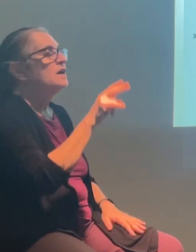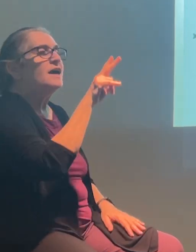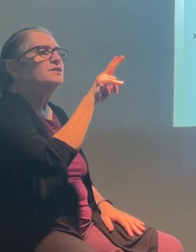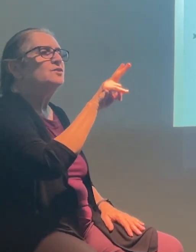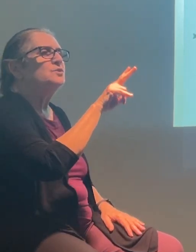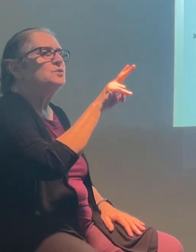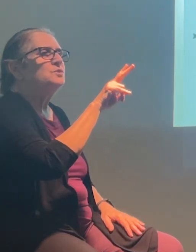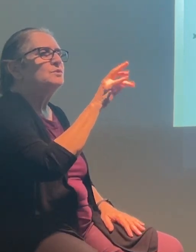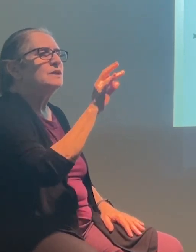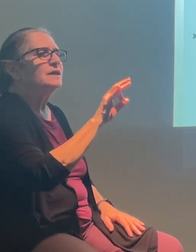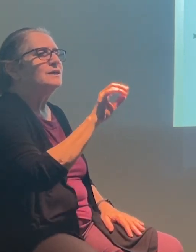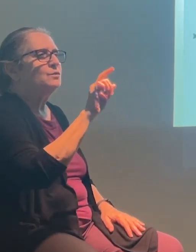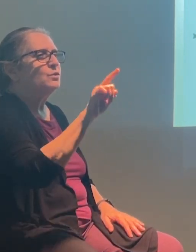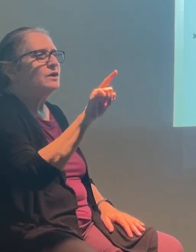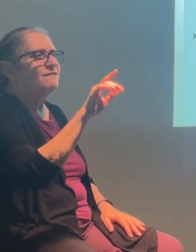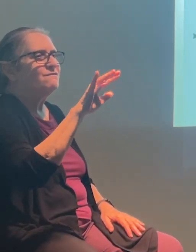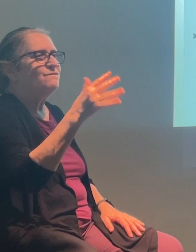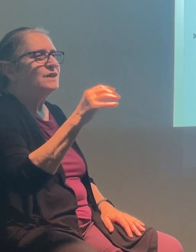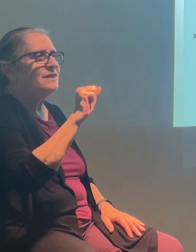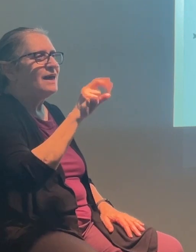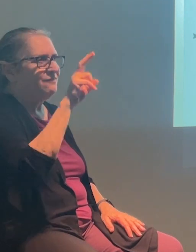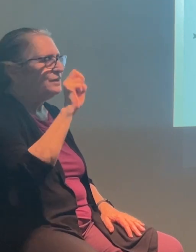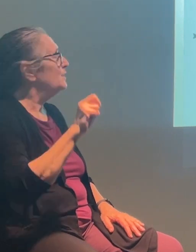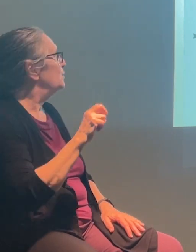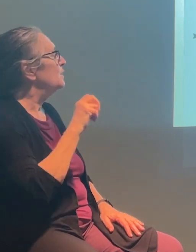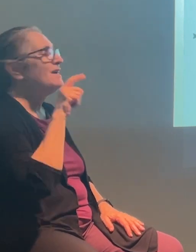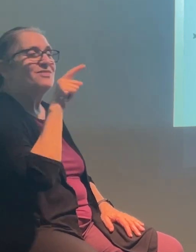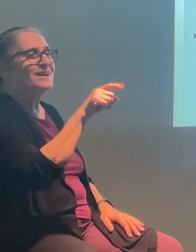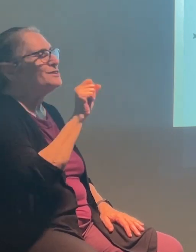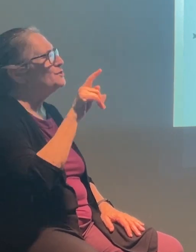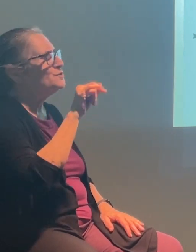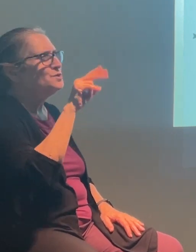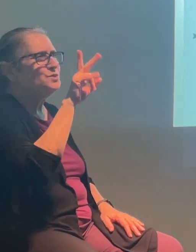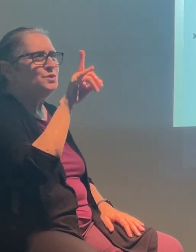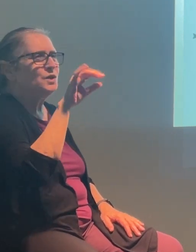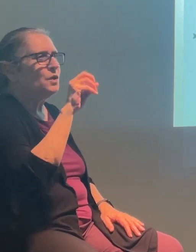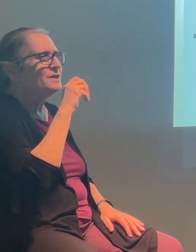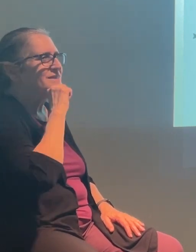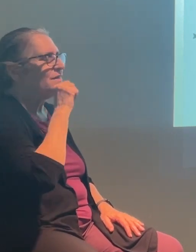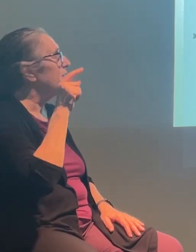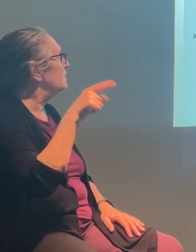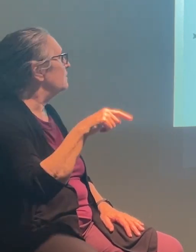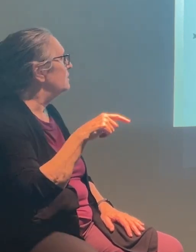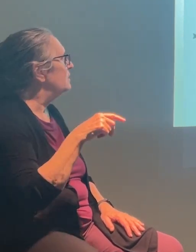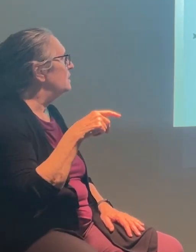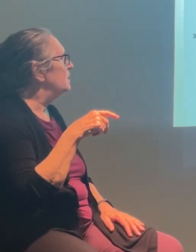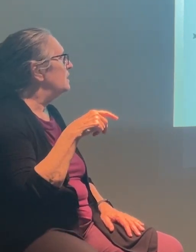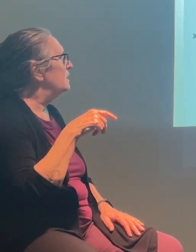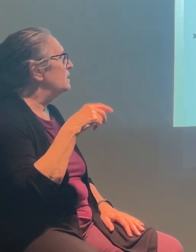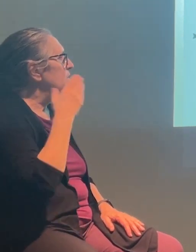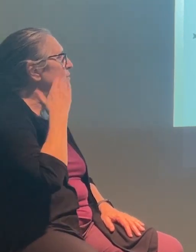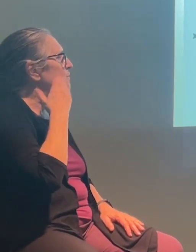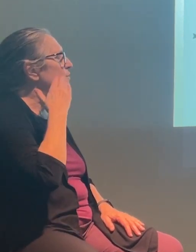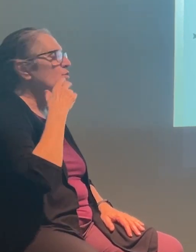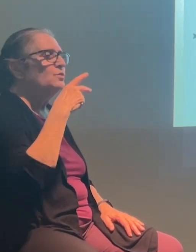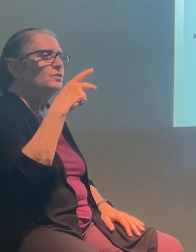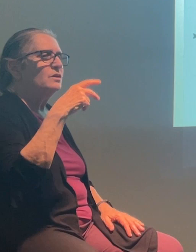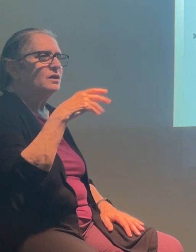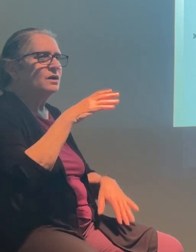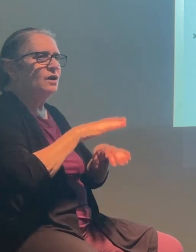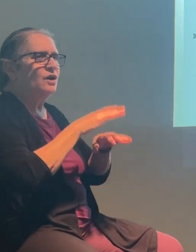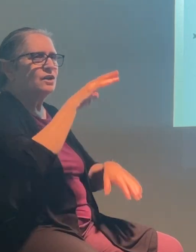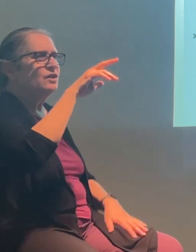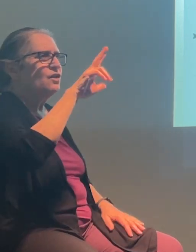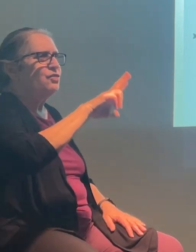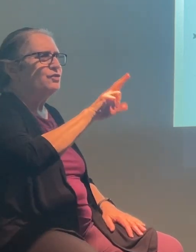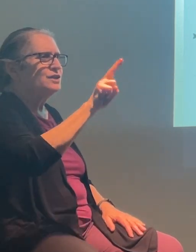Avenue, which no longer exists. We'll show you a photo of it. It's a couple blocks below where Koreatown is on 32,